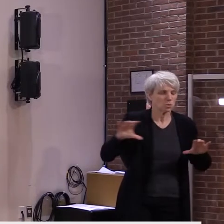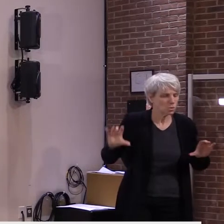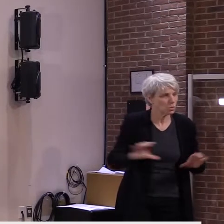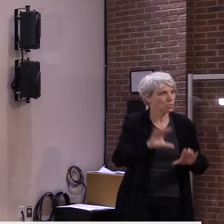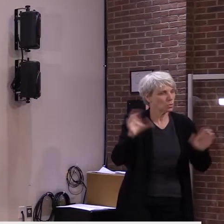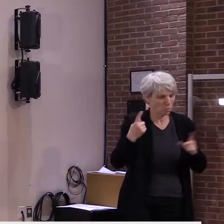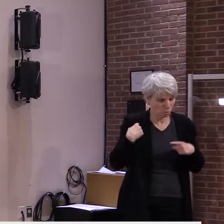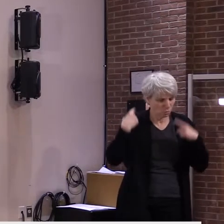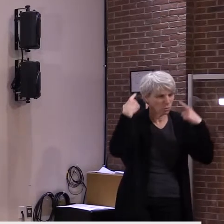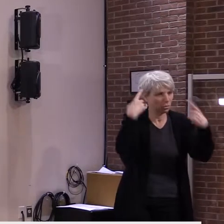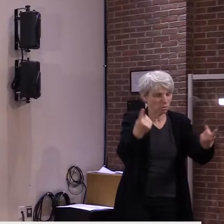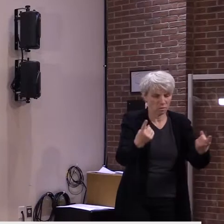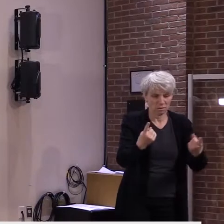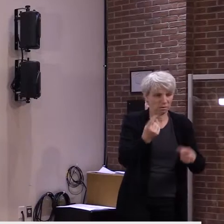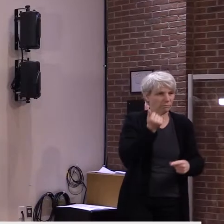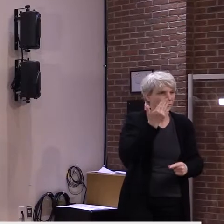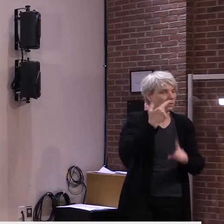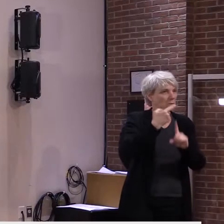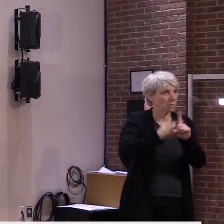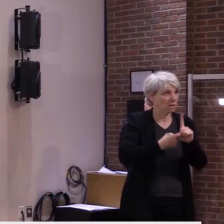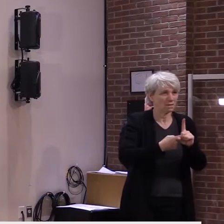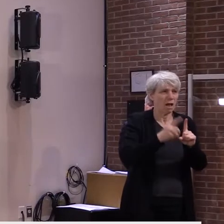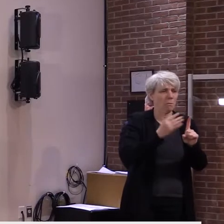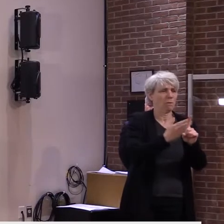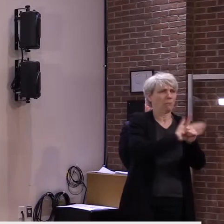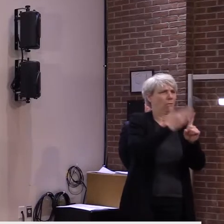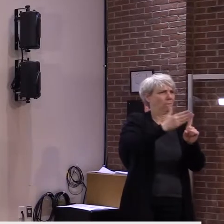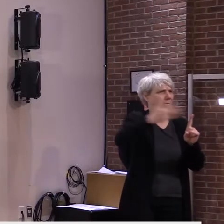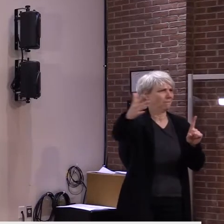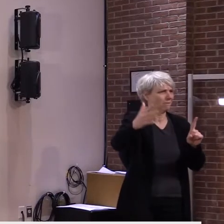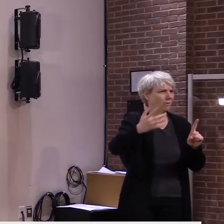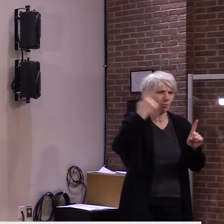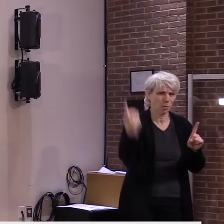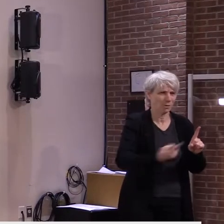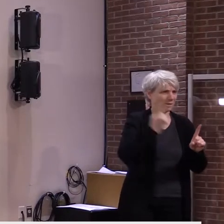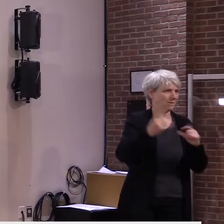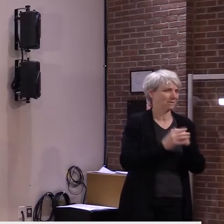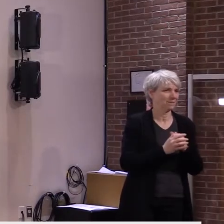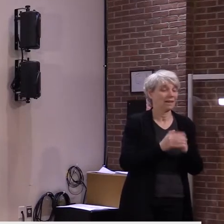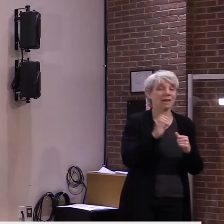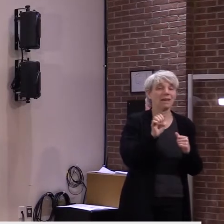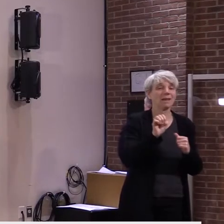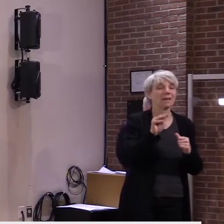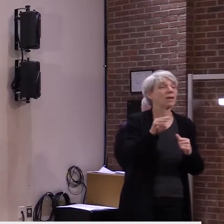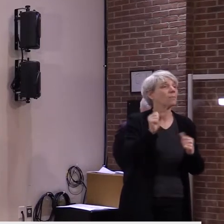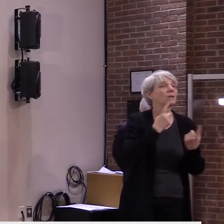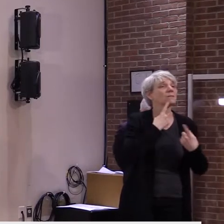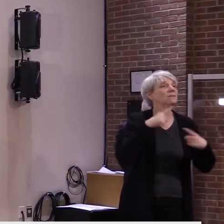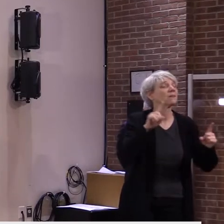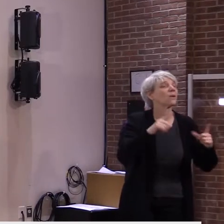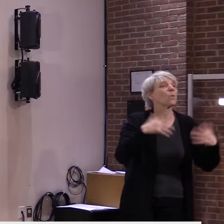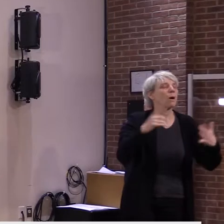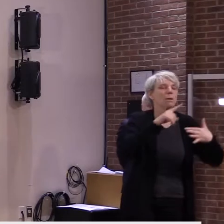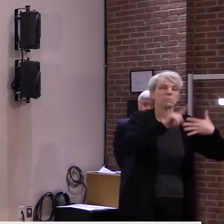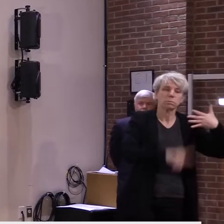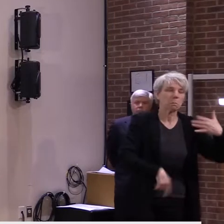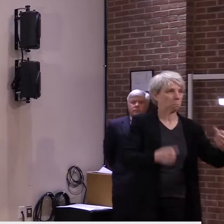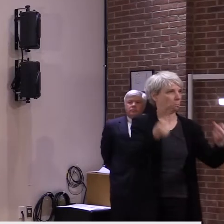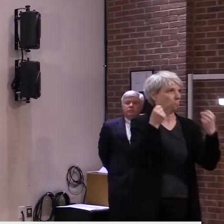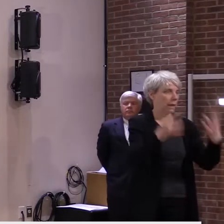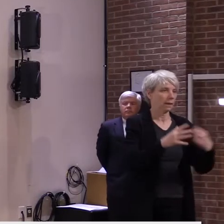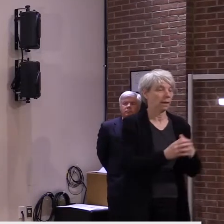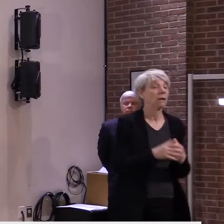throughout the pandemic and every day. To name just a few of their critical accomplishments, EMS